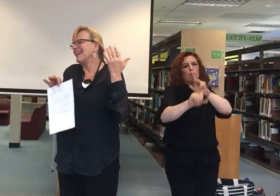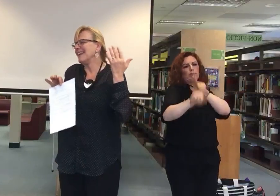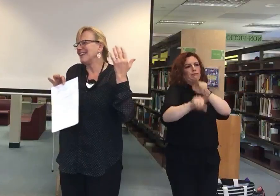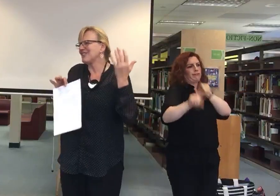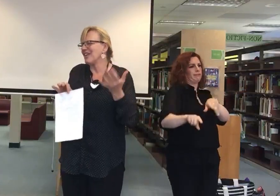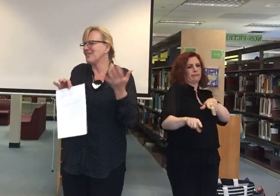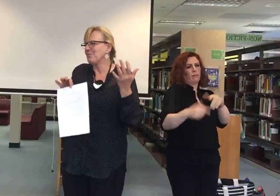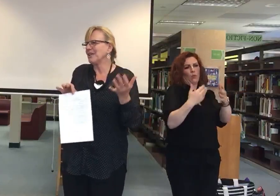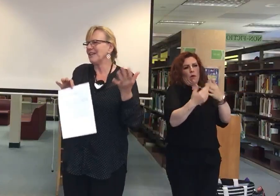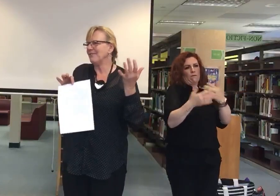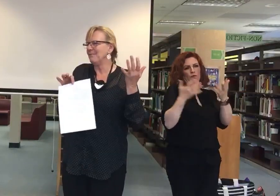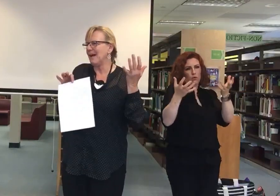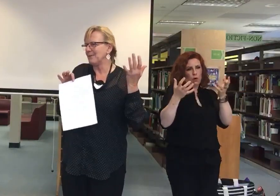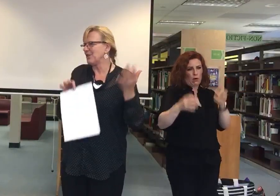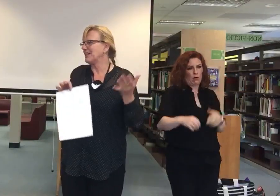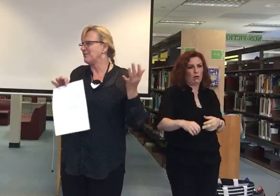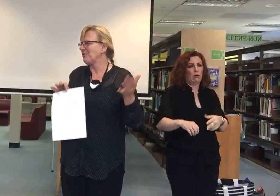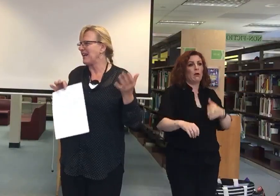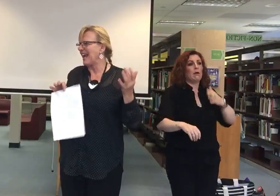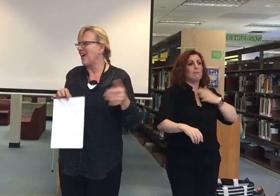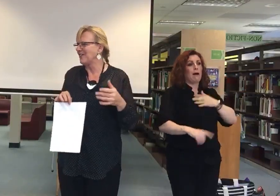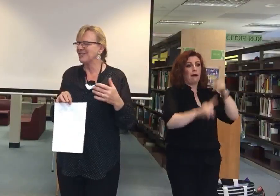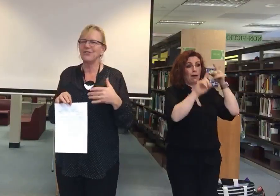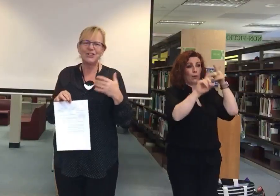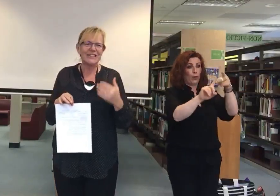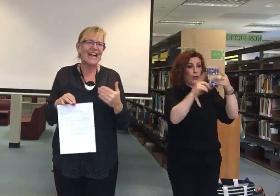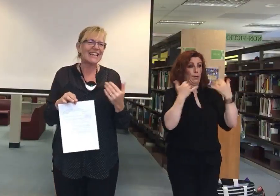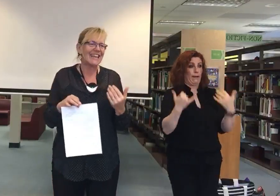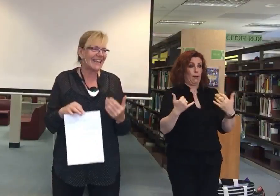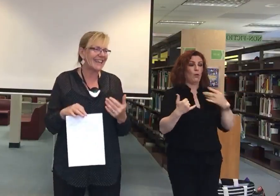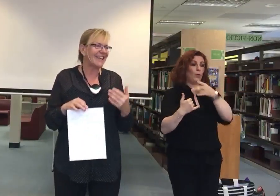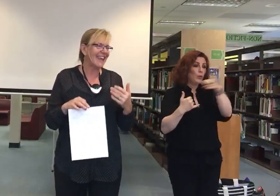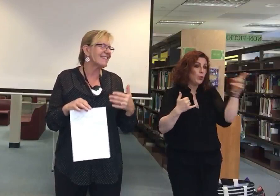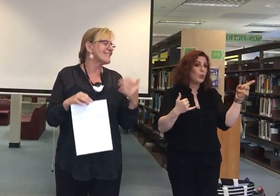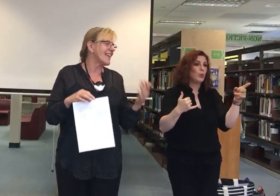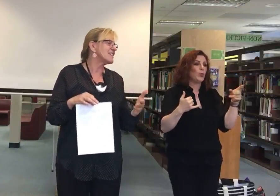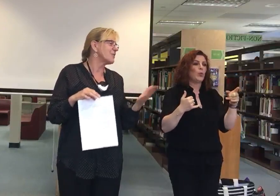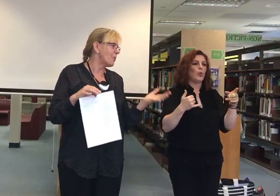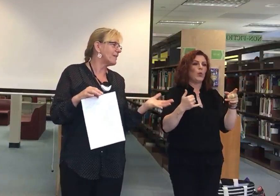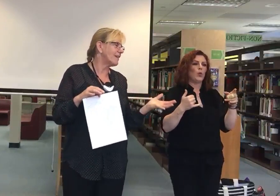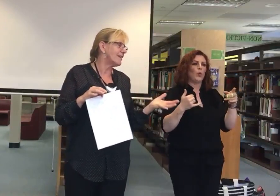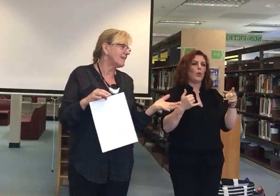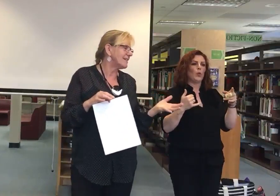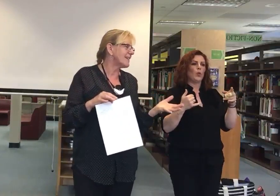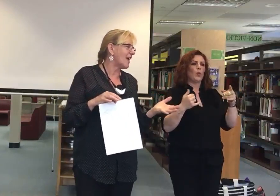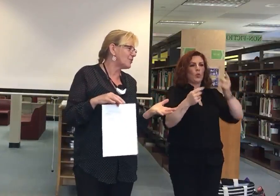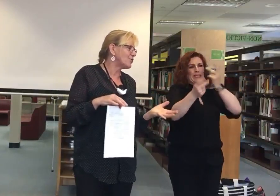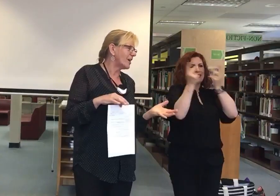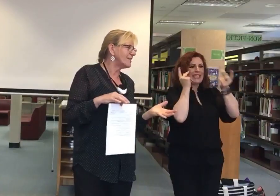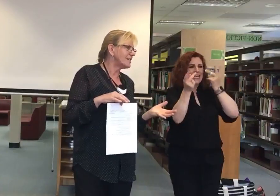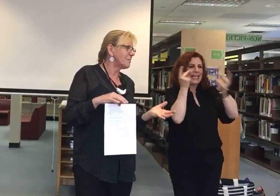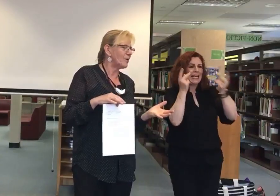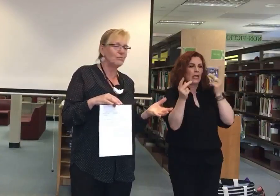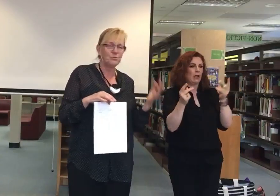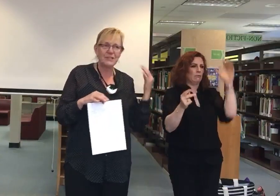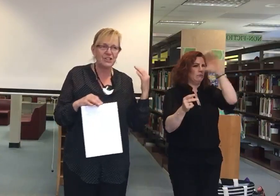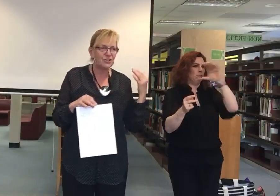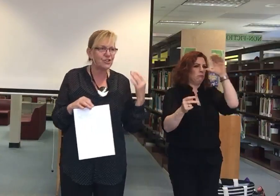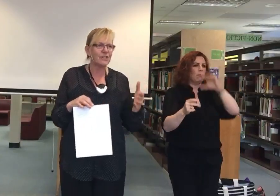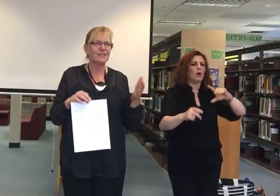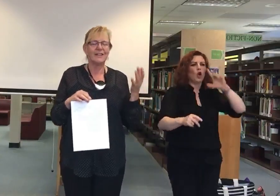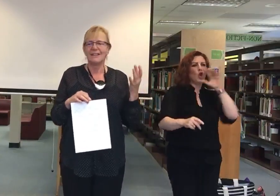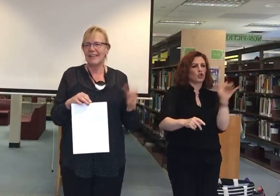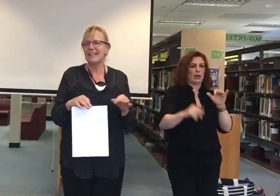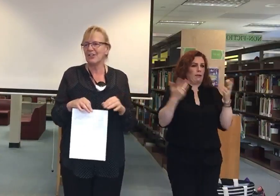Because it's really, my objective right now is for you to kind of get the sense of what the scavenger hunt is about.